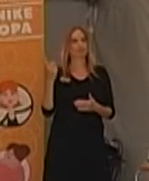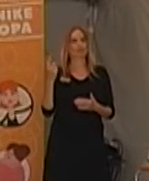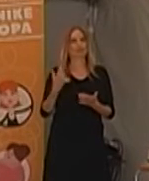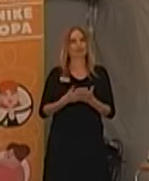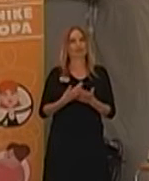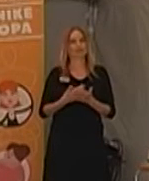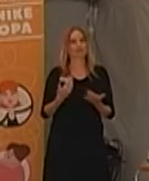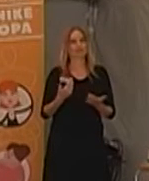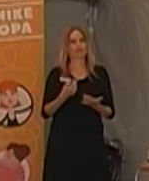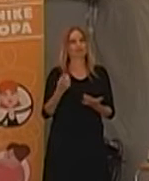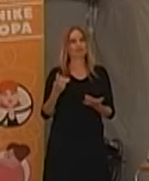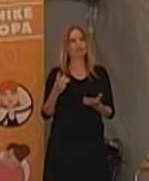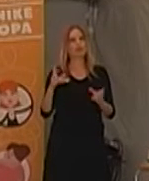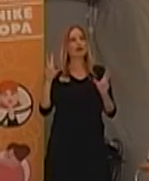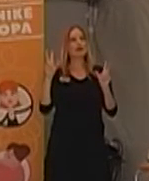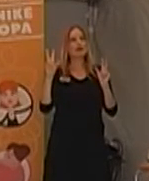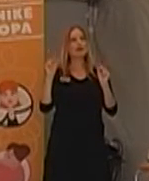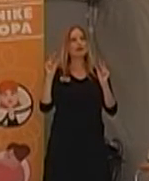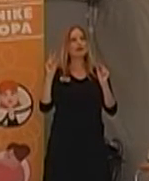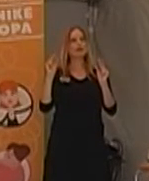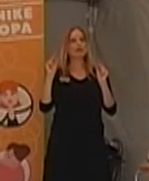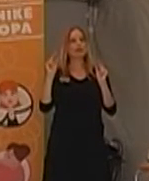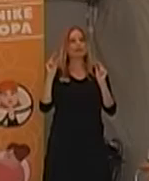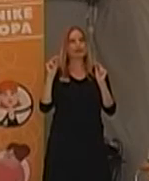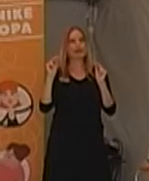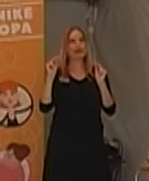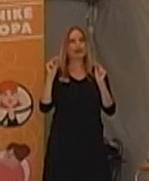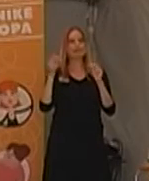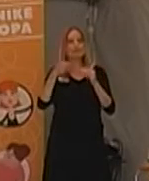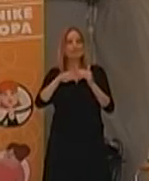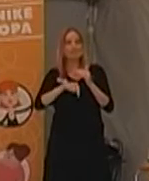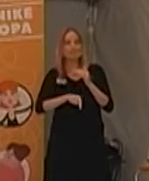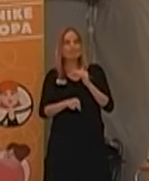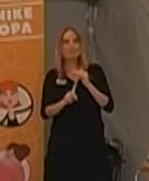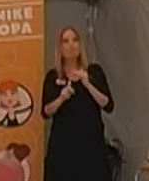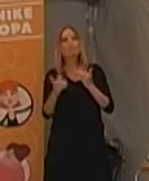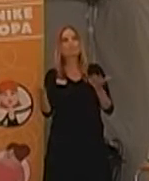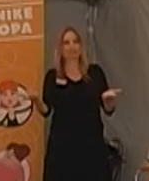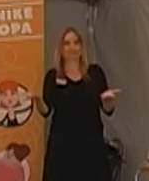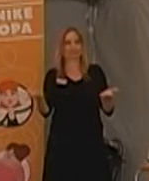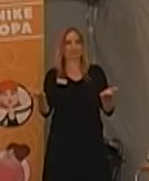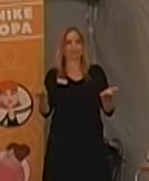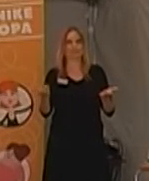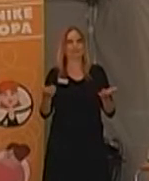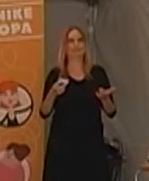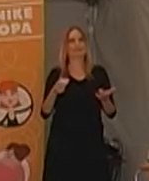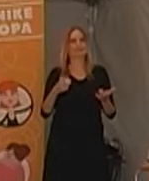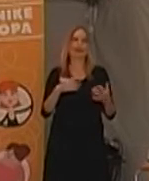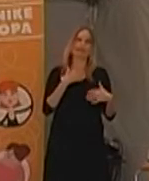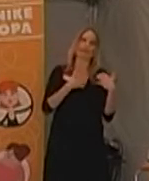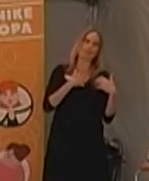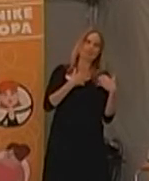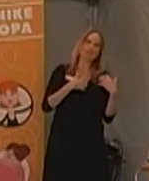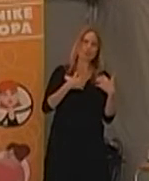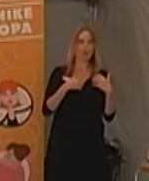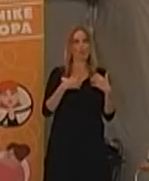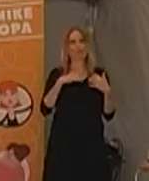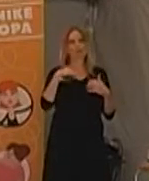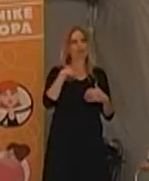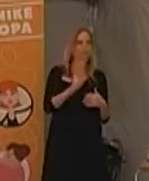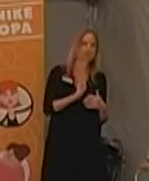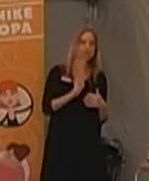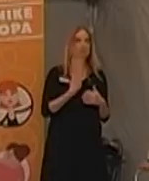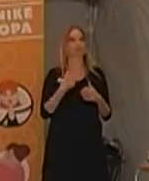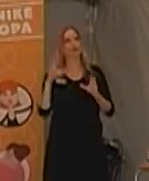the surface appearance of happiness, but the underlying boiling current of depression and unhappiness